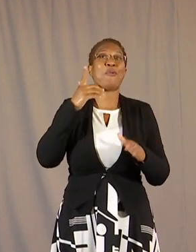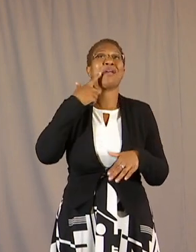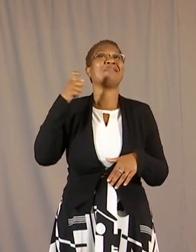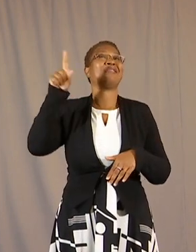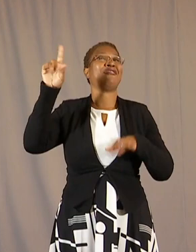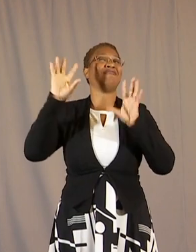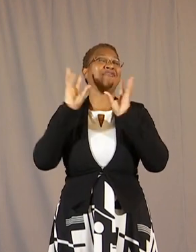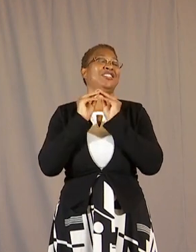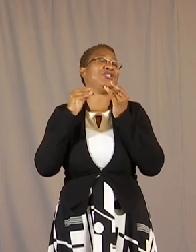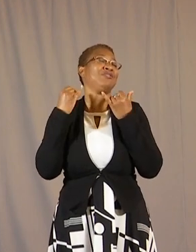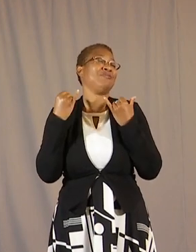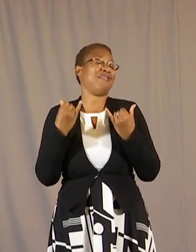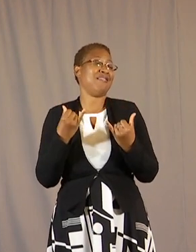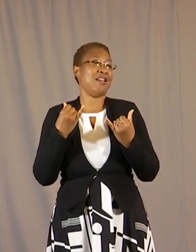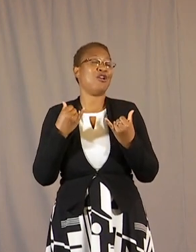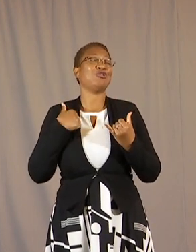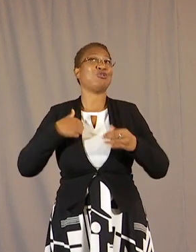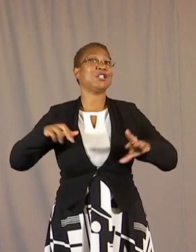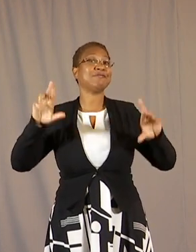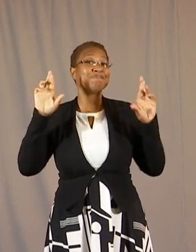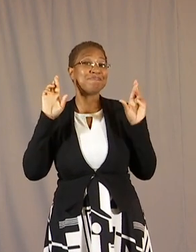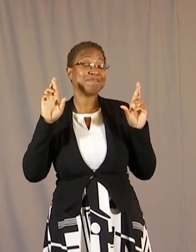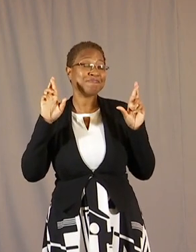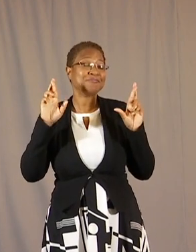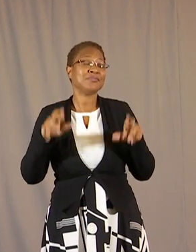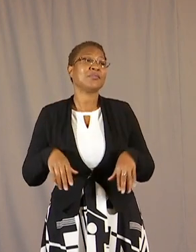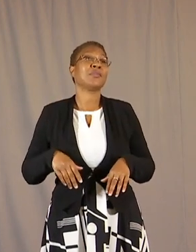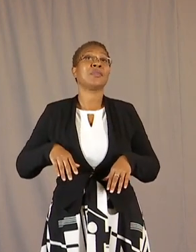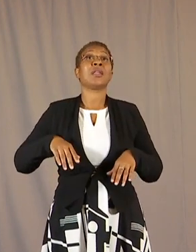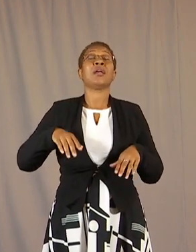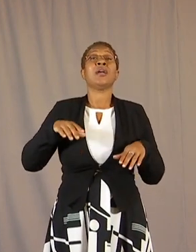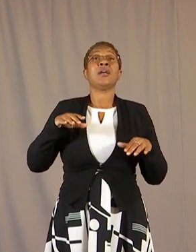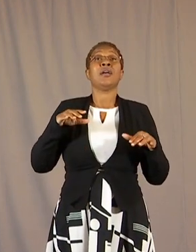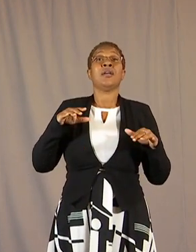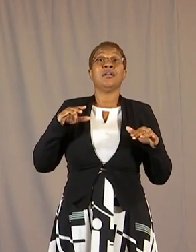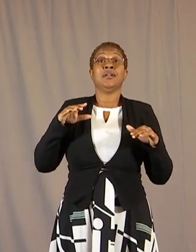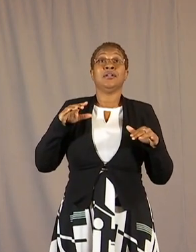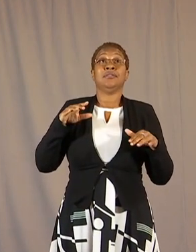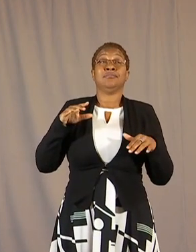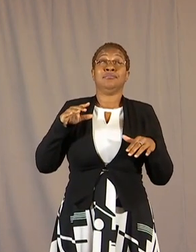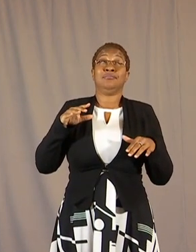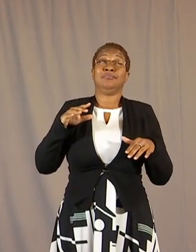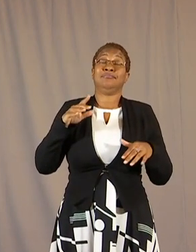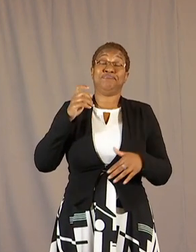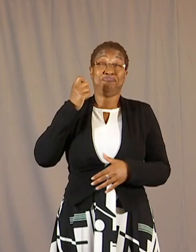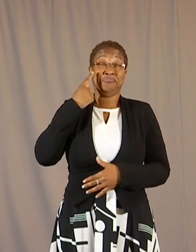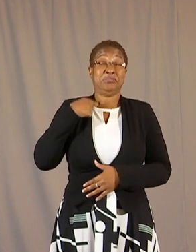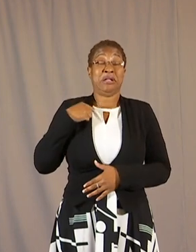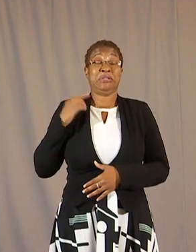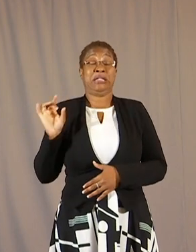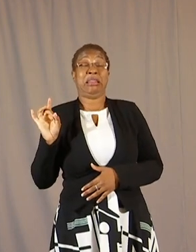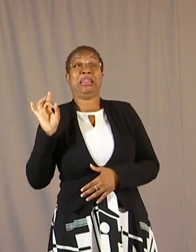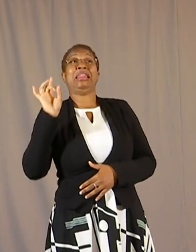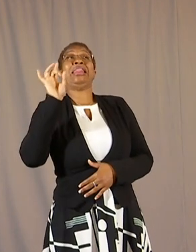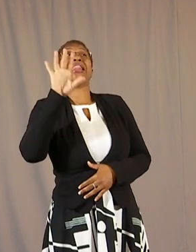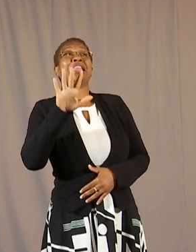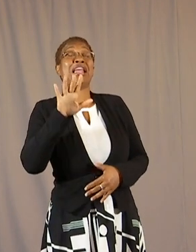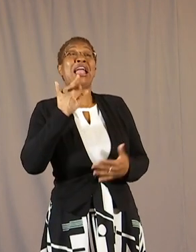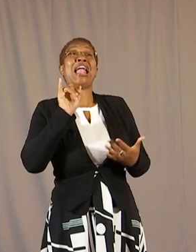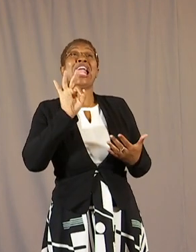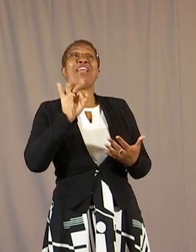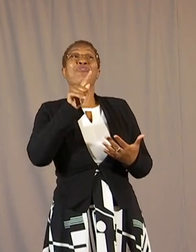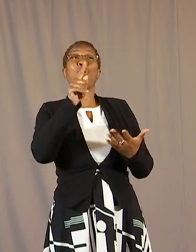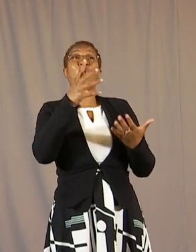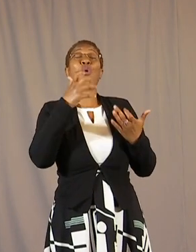fingers crossed. It'd be helpful, this is a shameless plug, if you wanna call your state representative